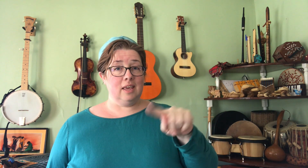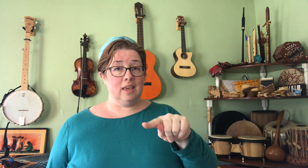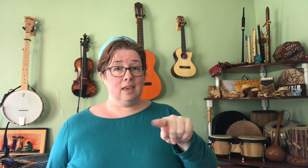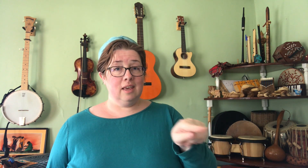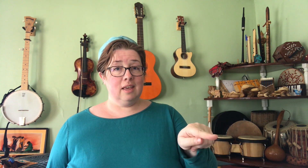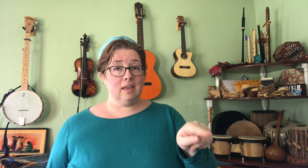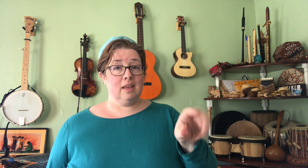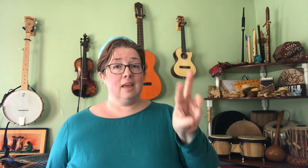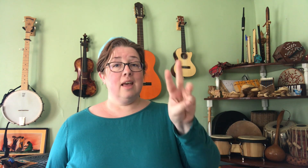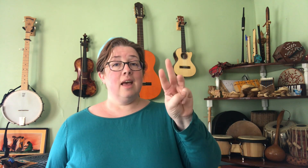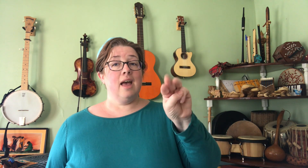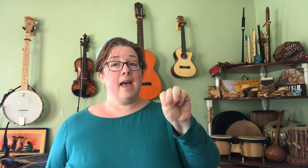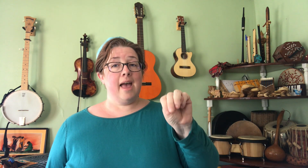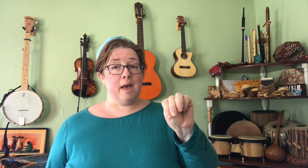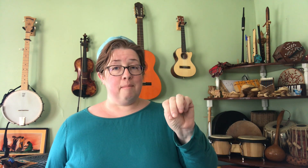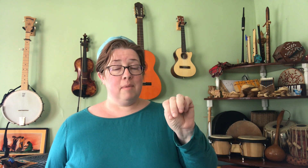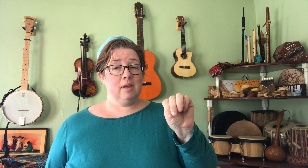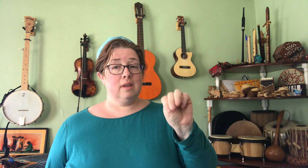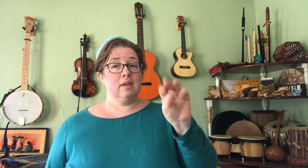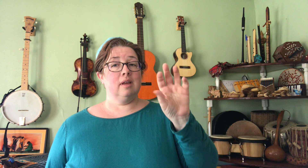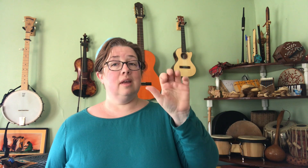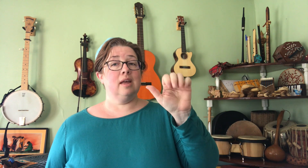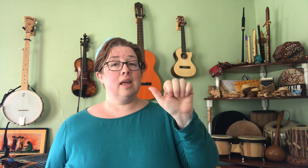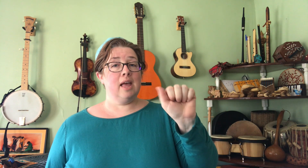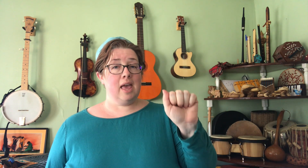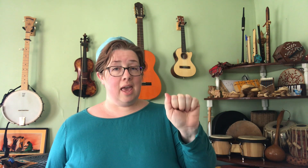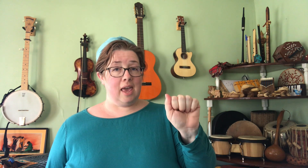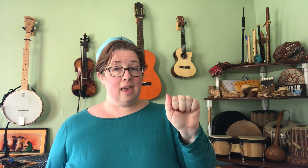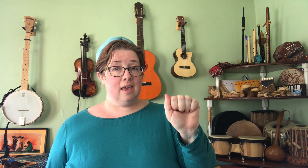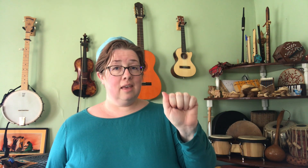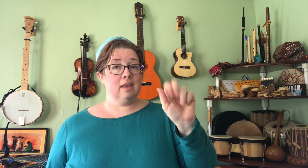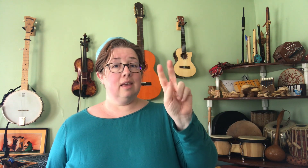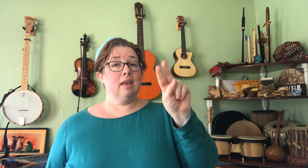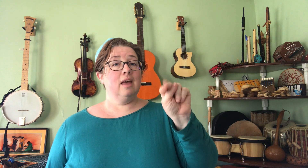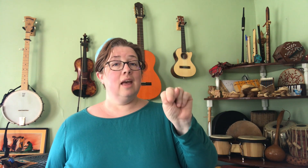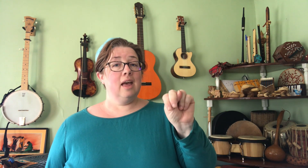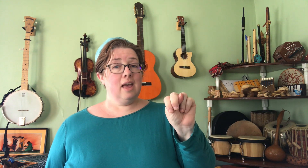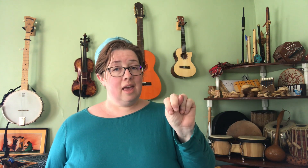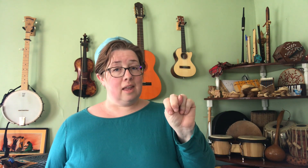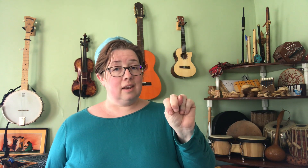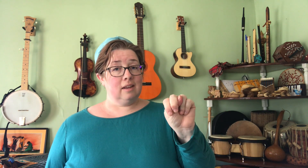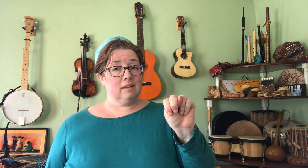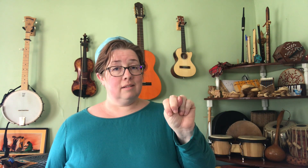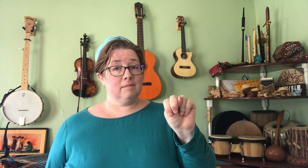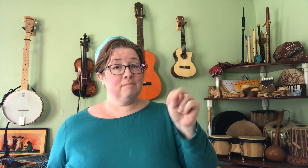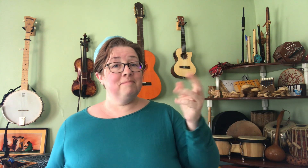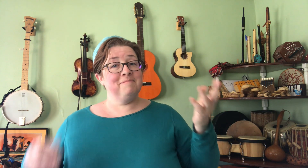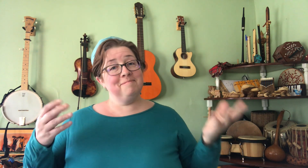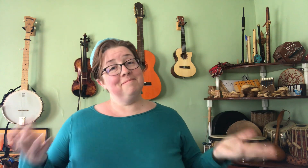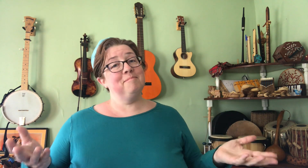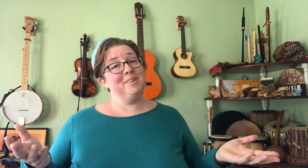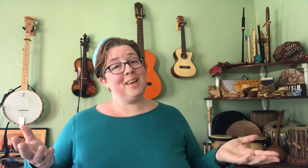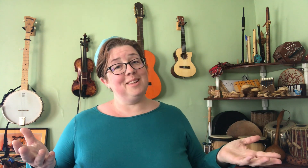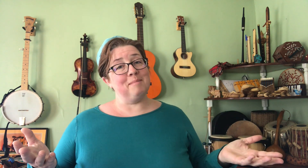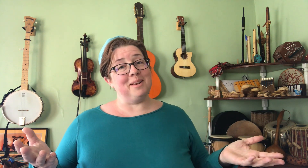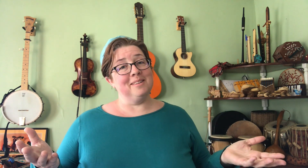-M-A-N. Miss H-E-I-T-Z-M-A